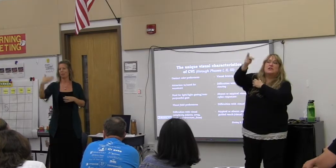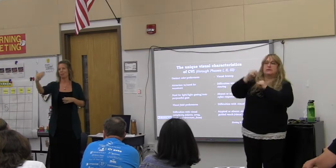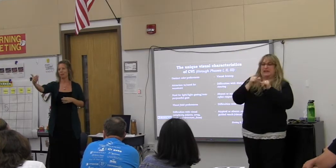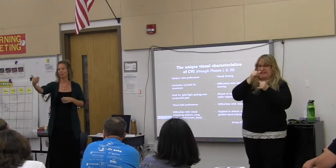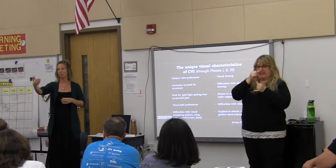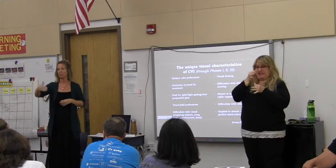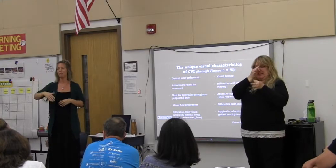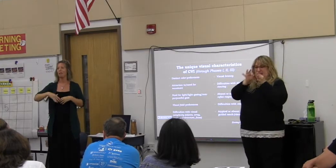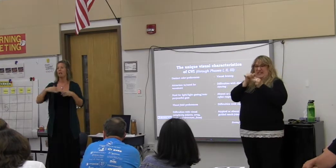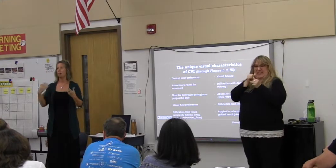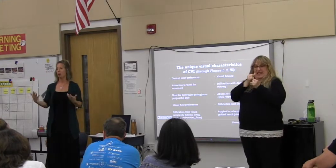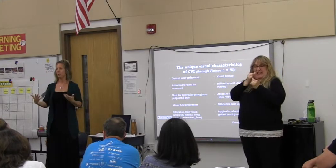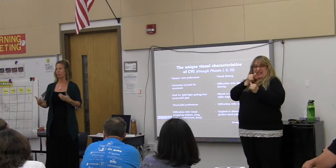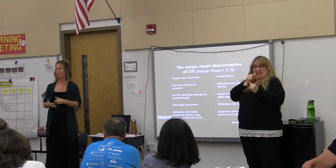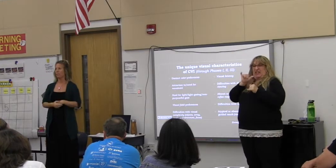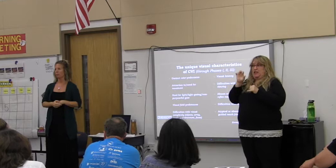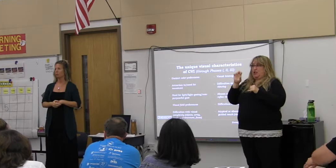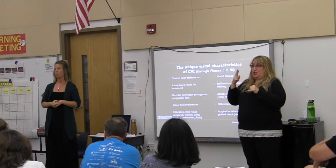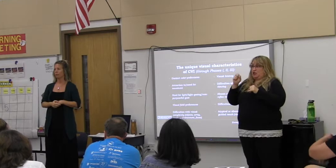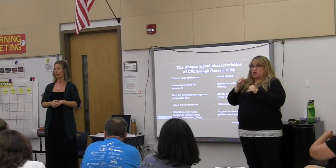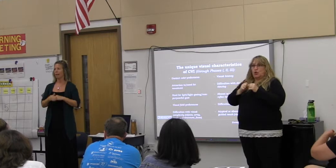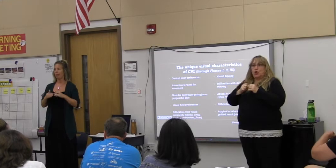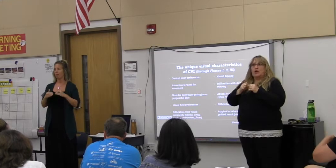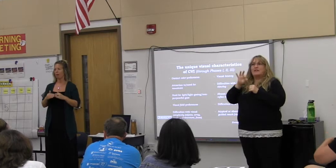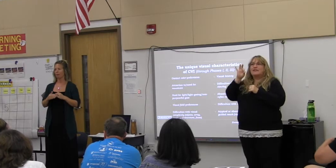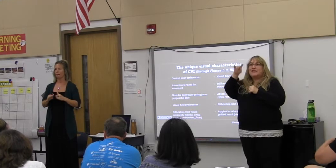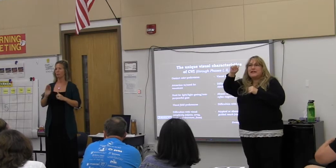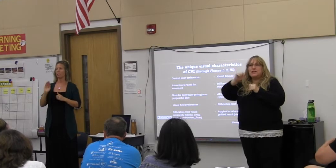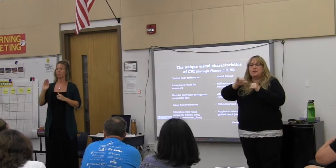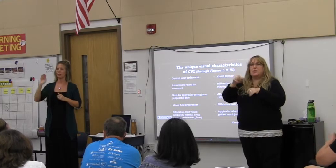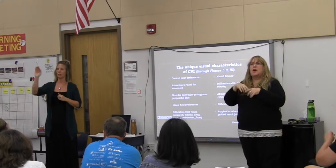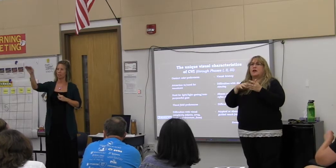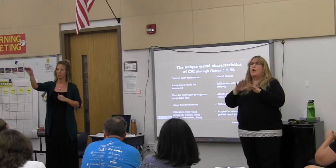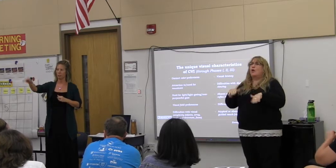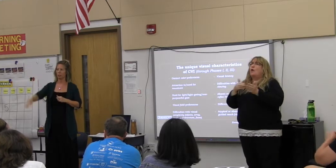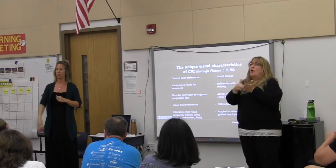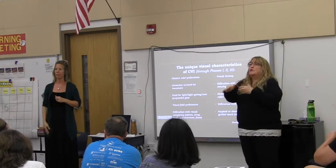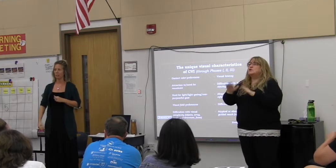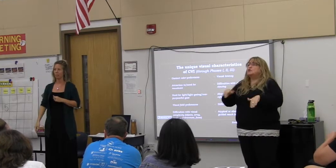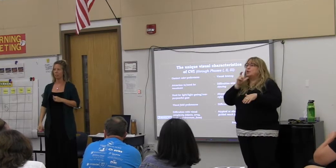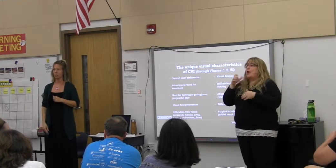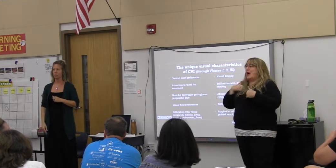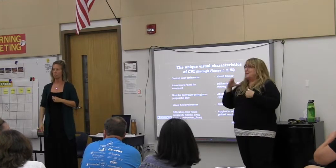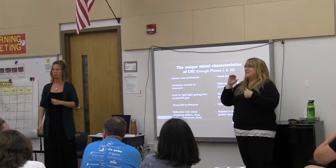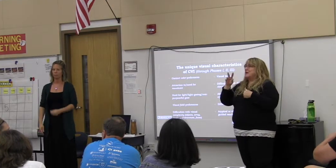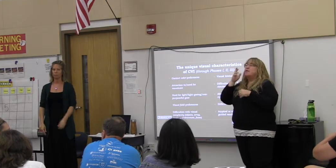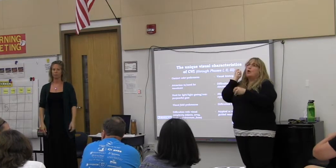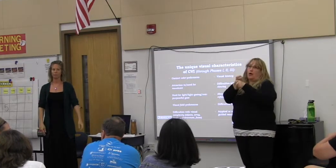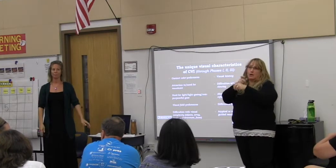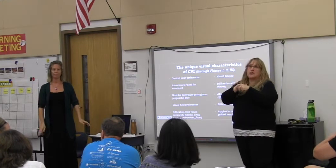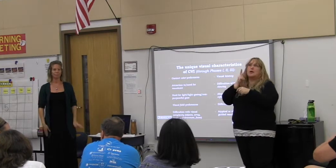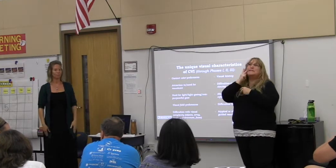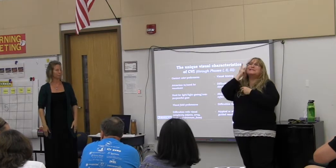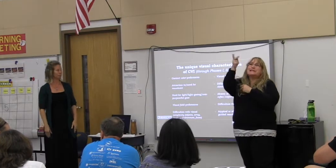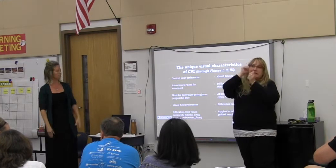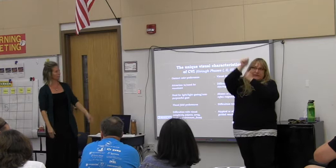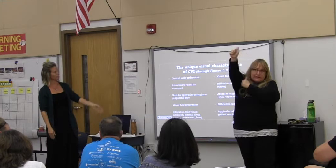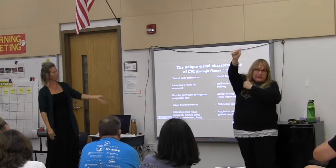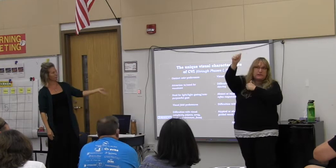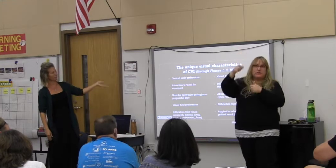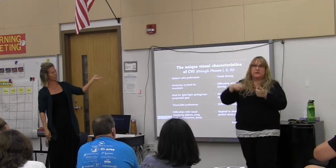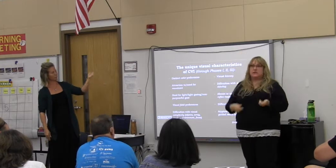inches, it could be a matter of feet, but oftentimes kids with CDI have a hard time seeing things further in the distance.